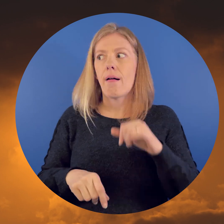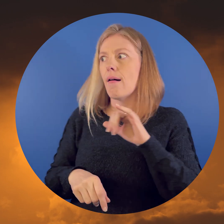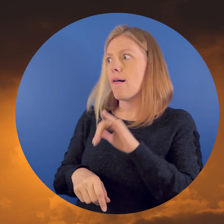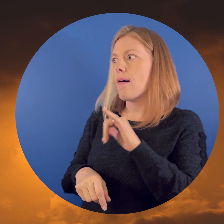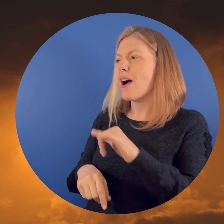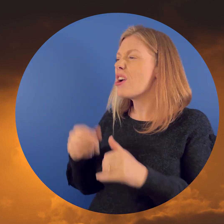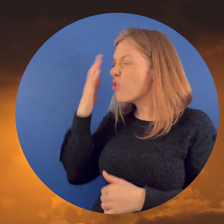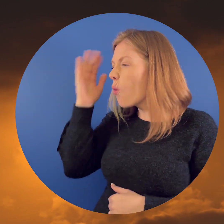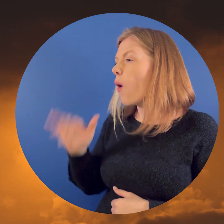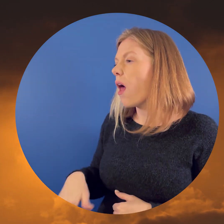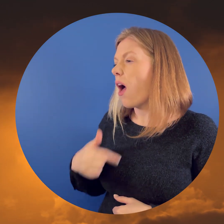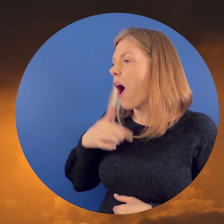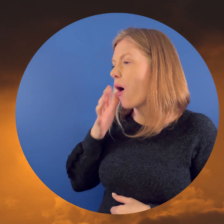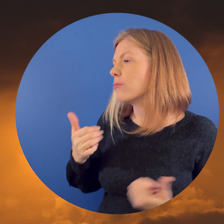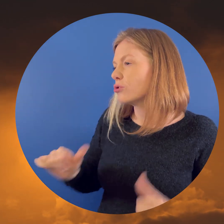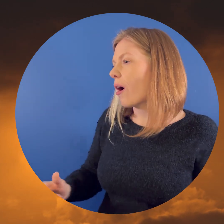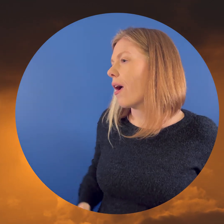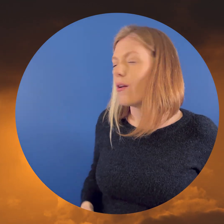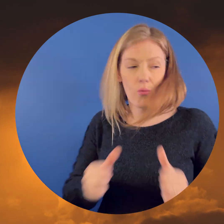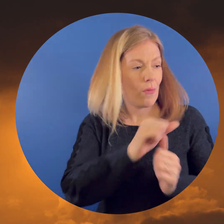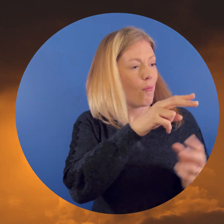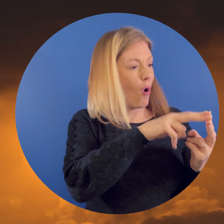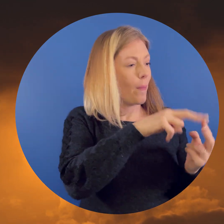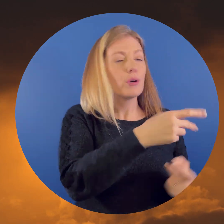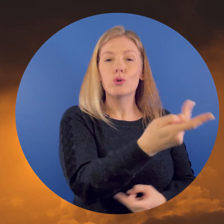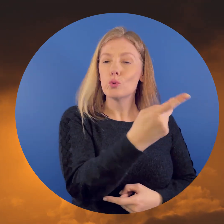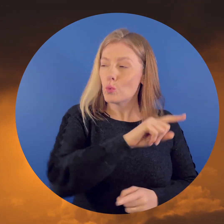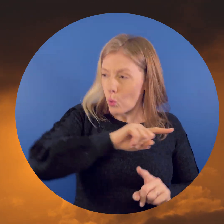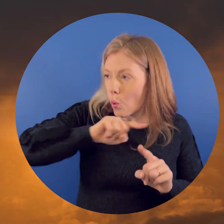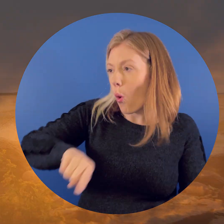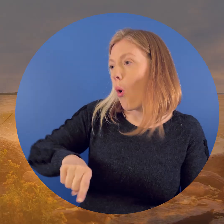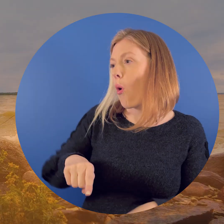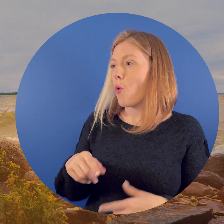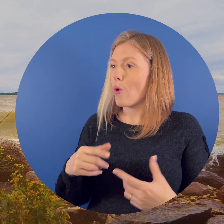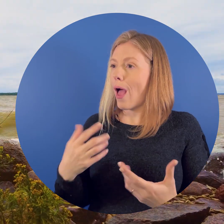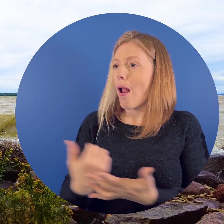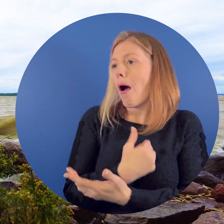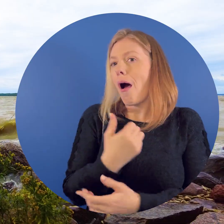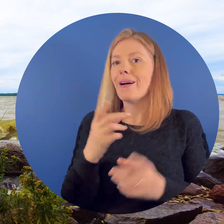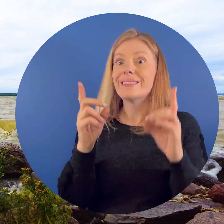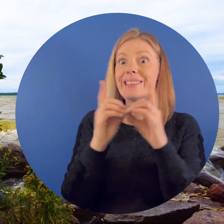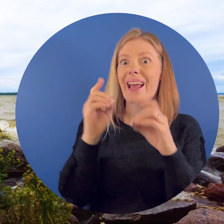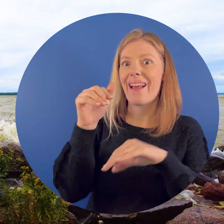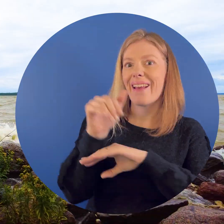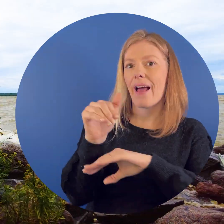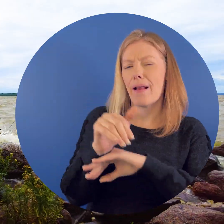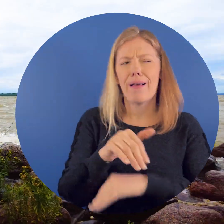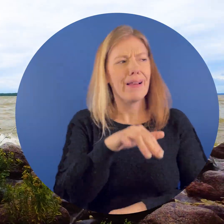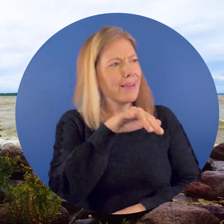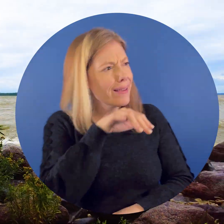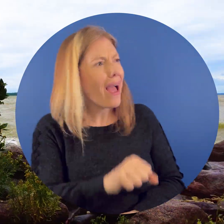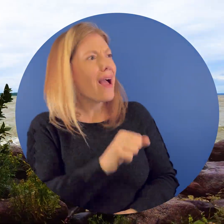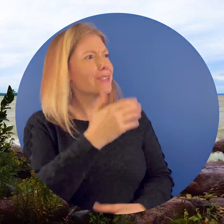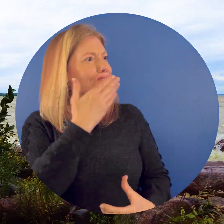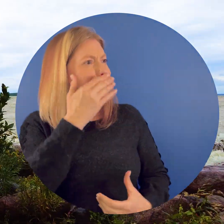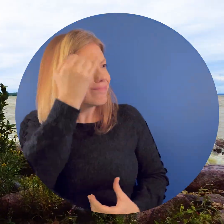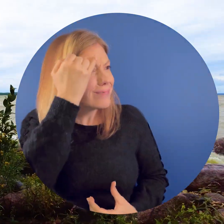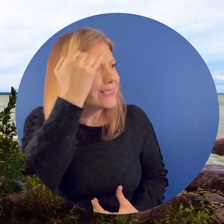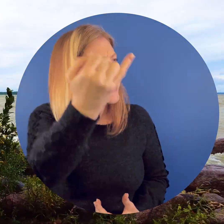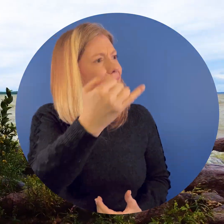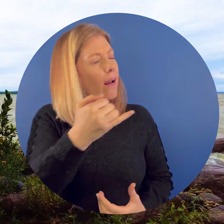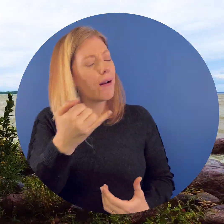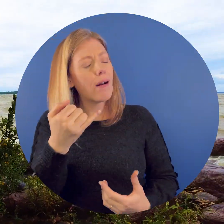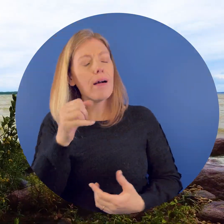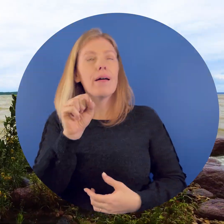night. Absolutely. It's a great date night. A date night to St. Andrew's on the Red to look for